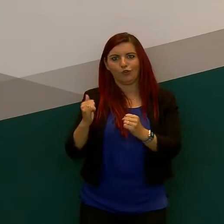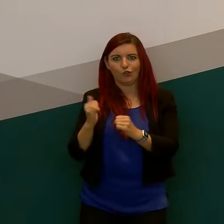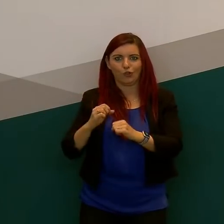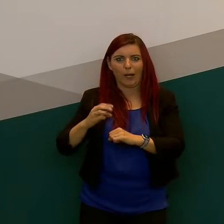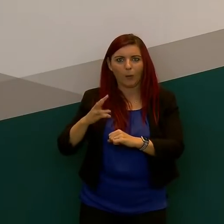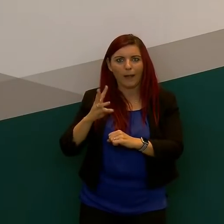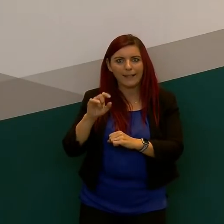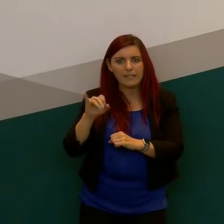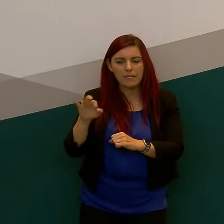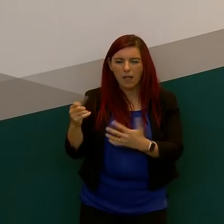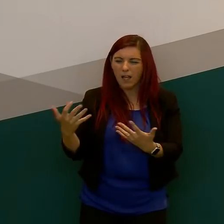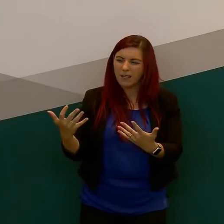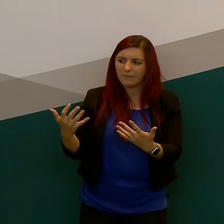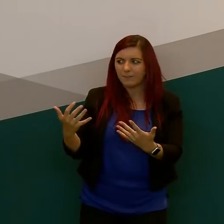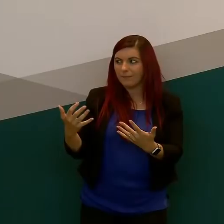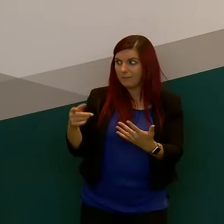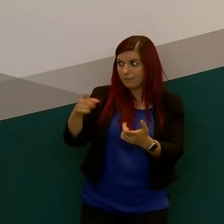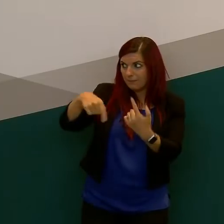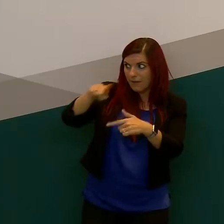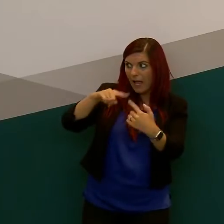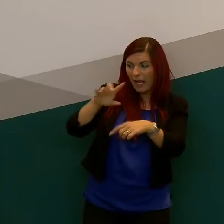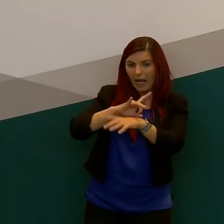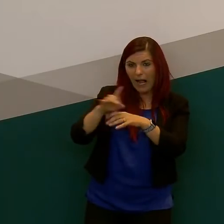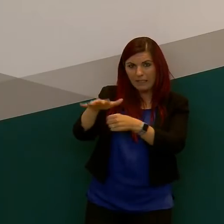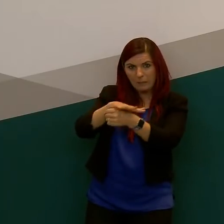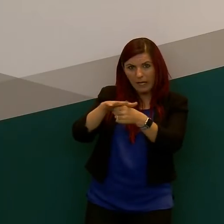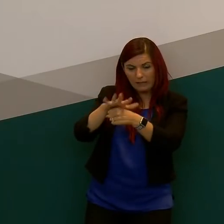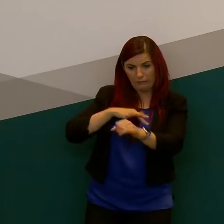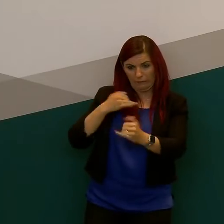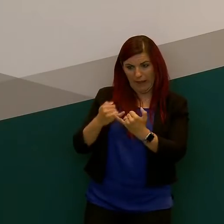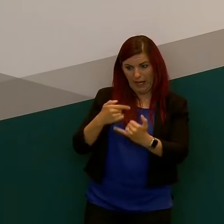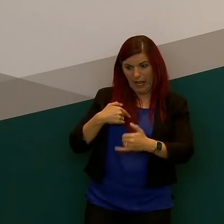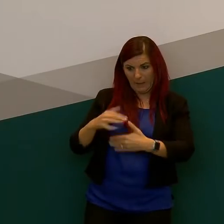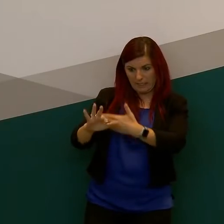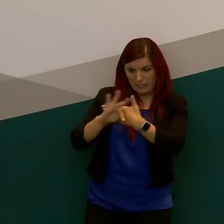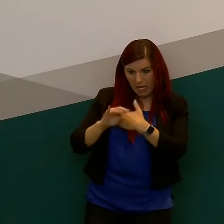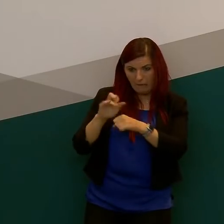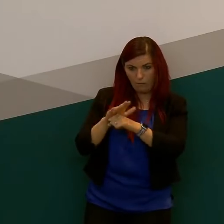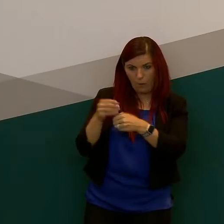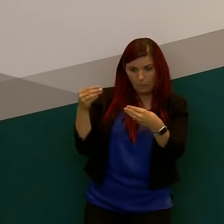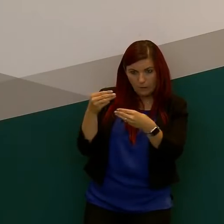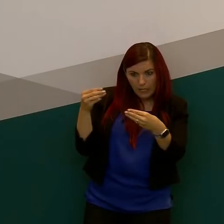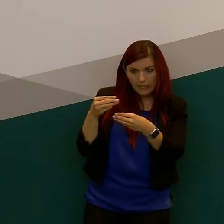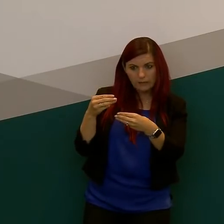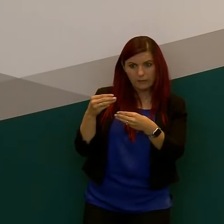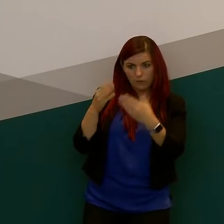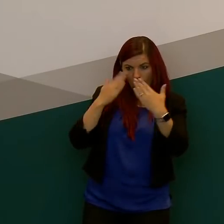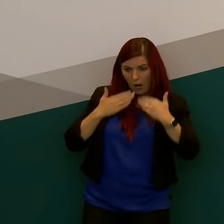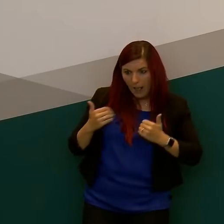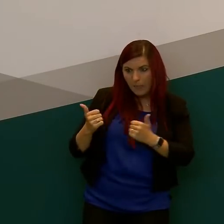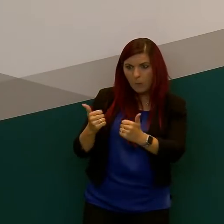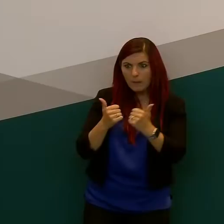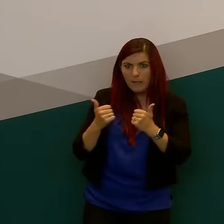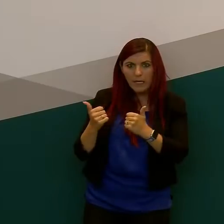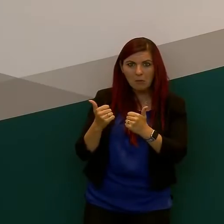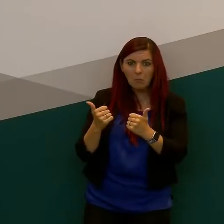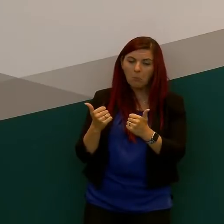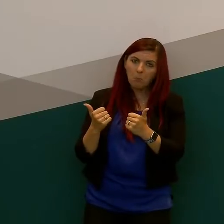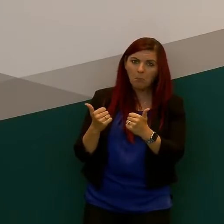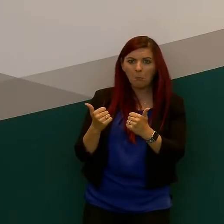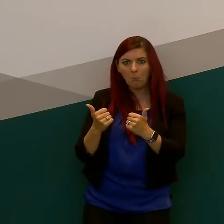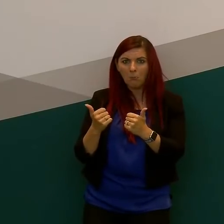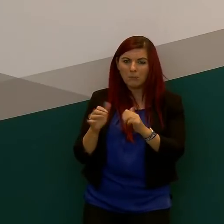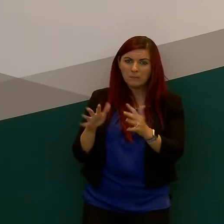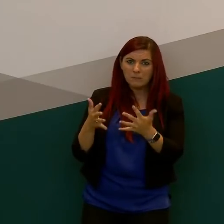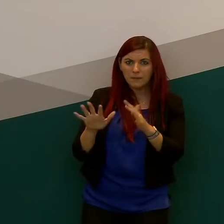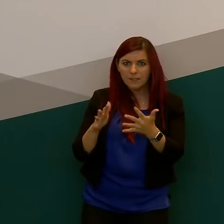place that's, you know, in the first instance seeking to protect both the health and well-being of both its customers and its staff. And that's the kind